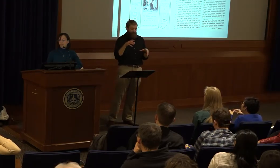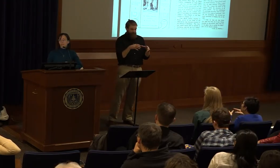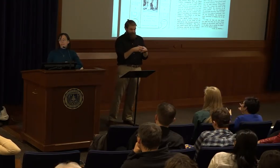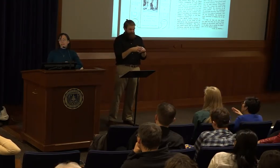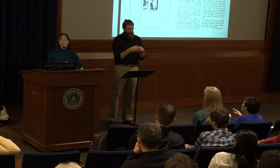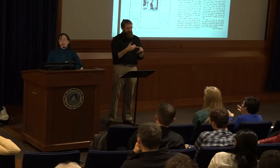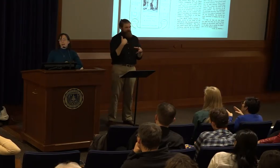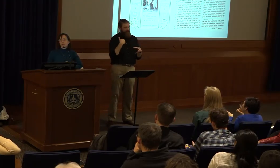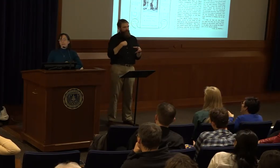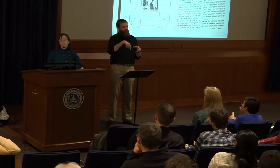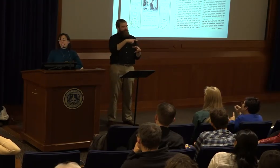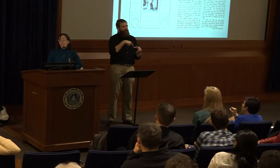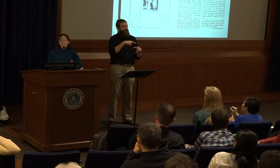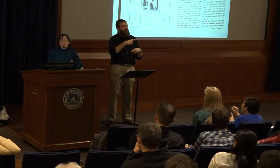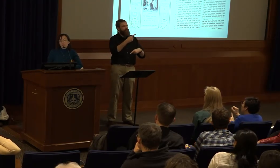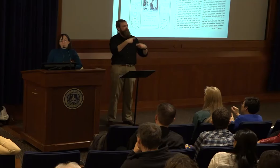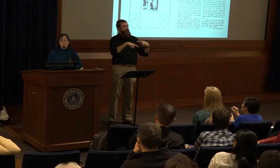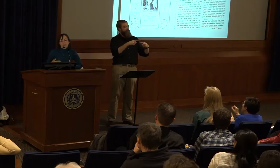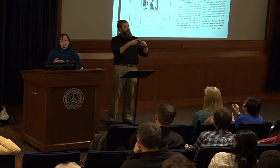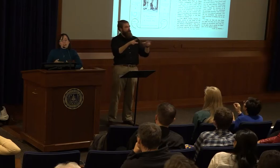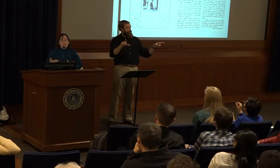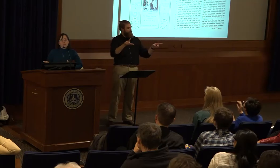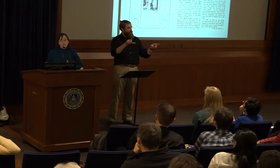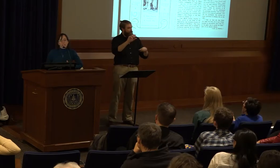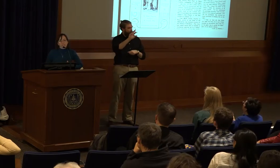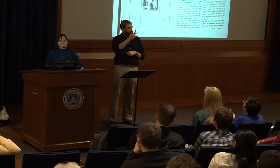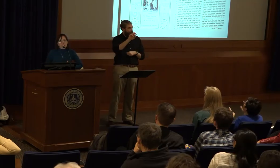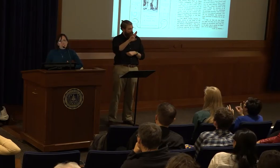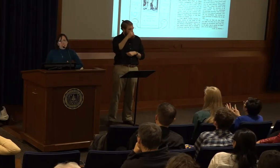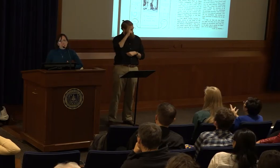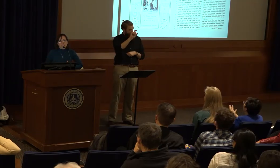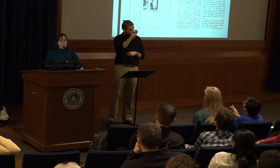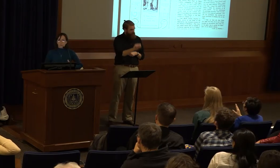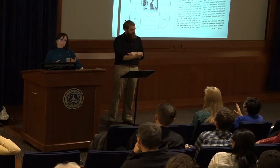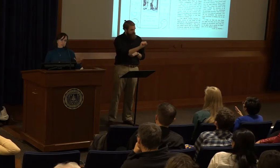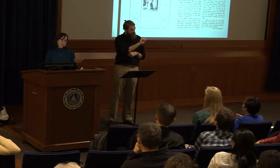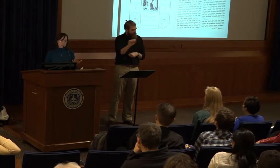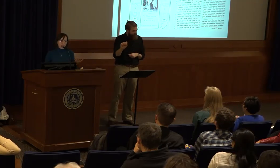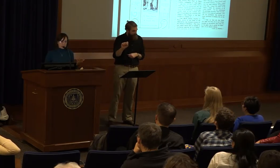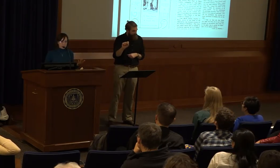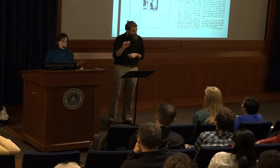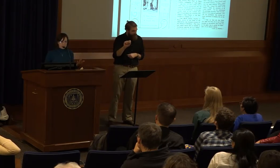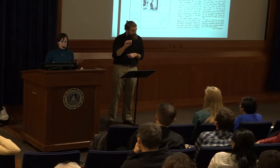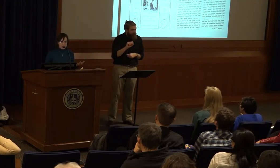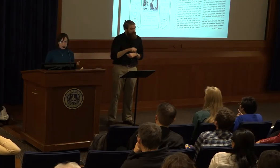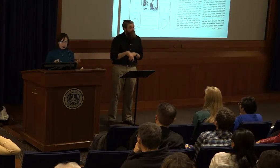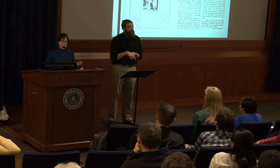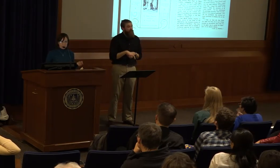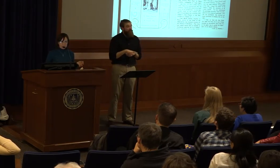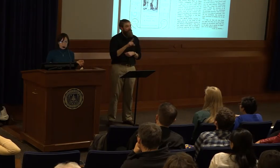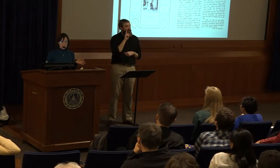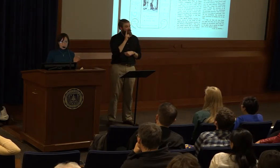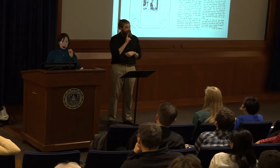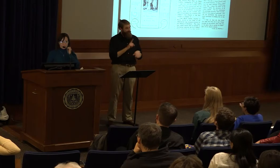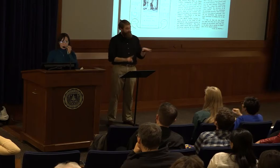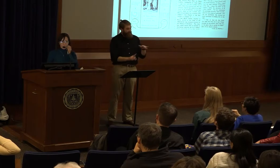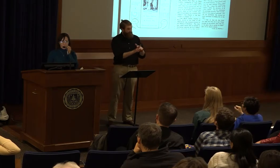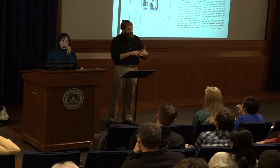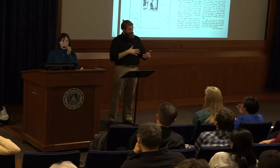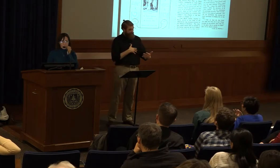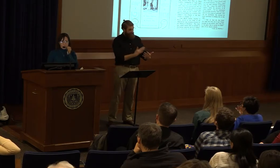sacraments. If a deaf person could not go to confession, the deaf person could not receive the sacrament of the